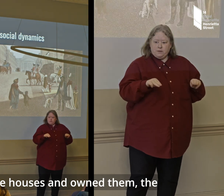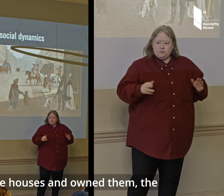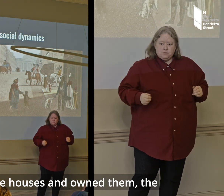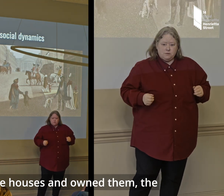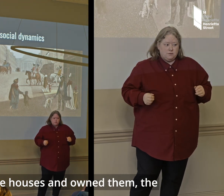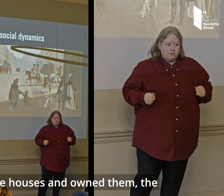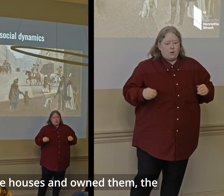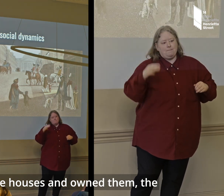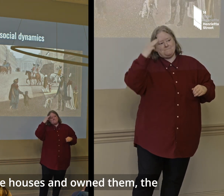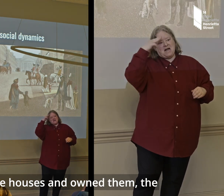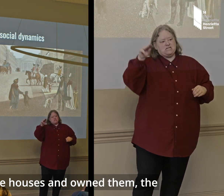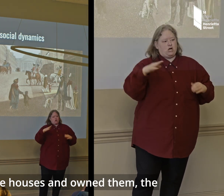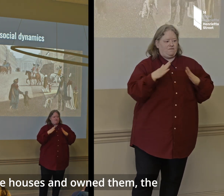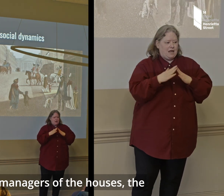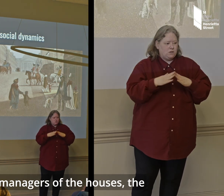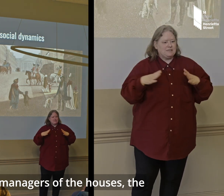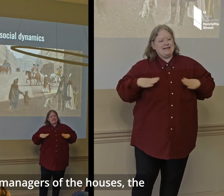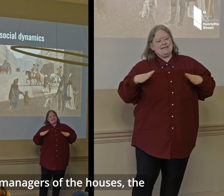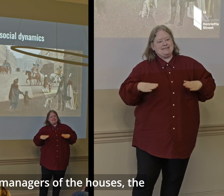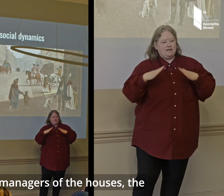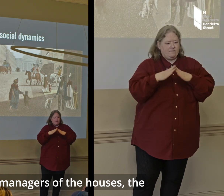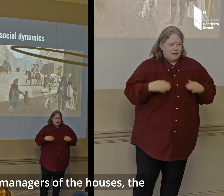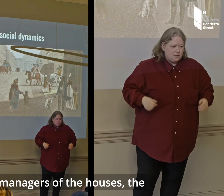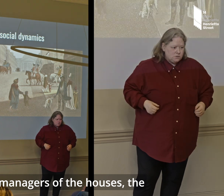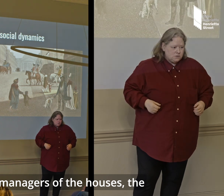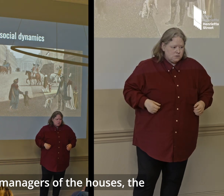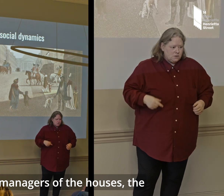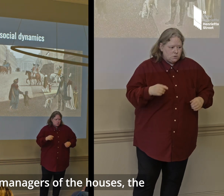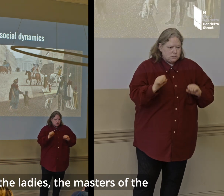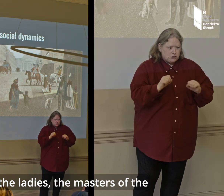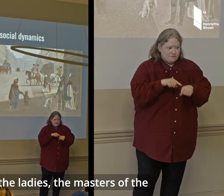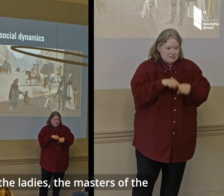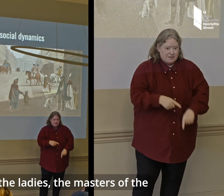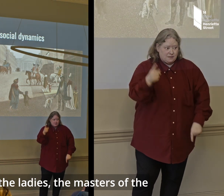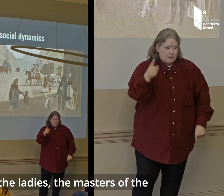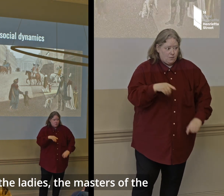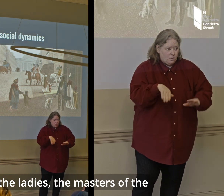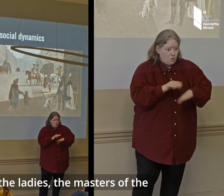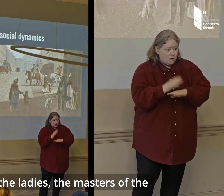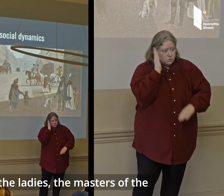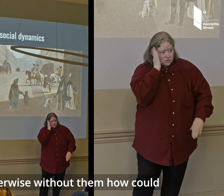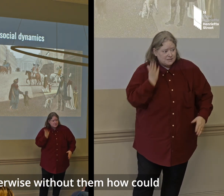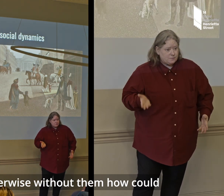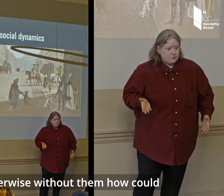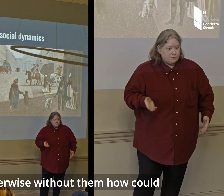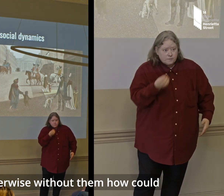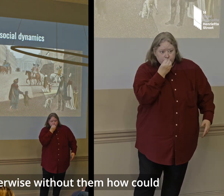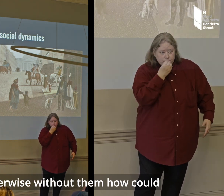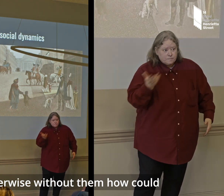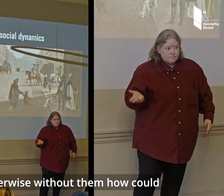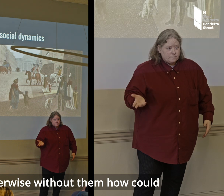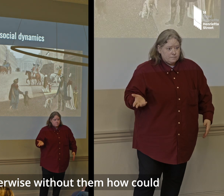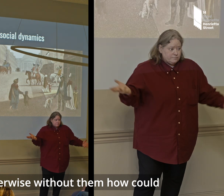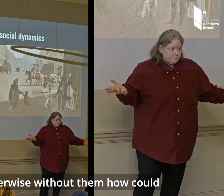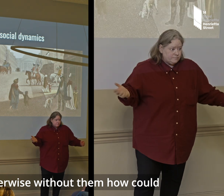lived in these houses and owned them, the elite, the managers of the houses, the lords and the ladies, the masters of the houses.